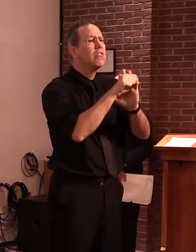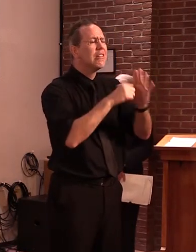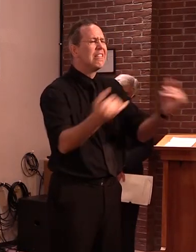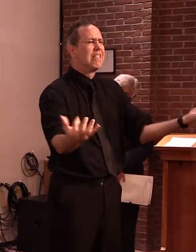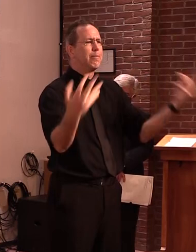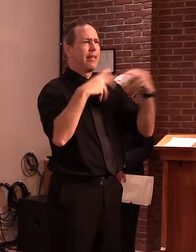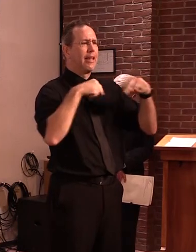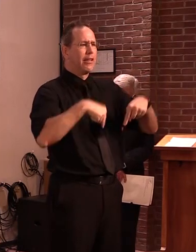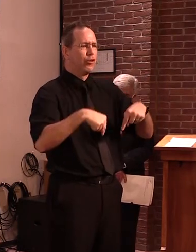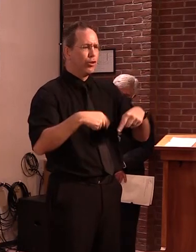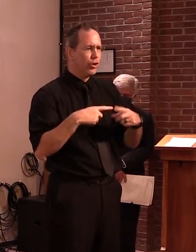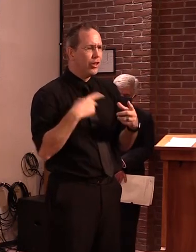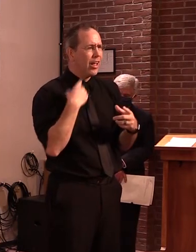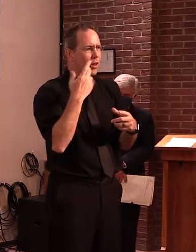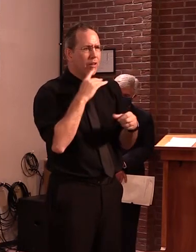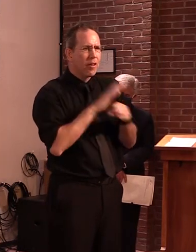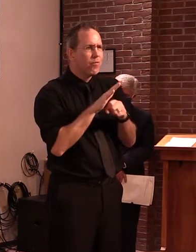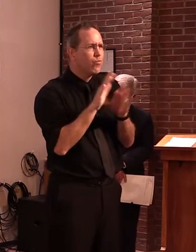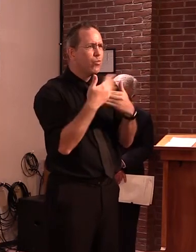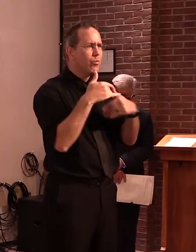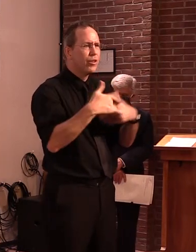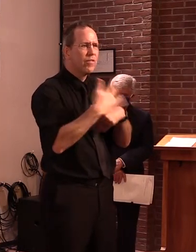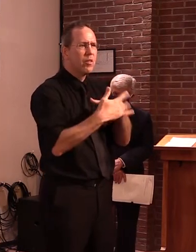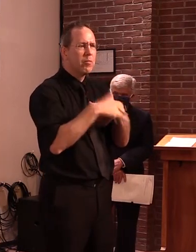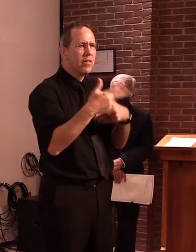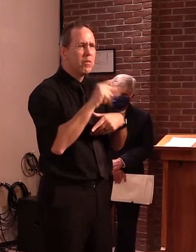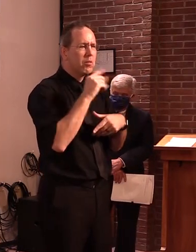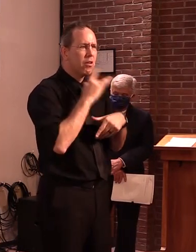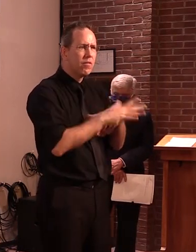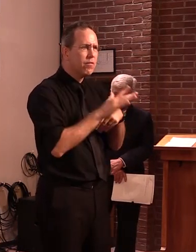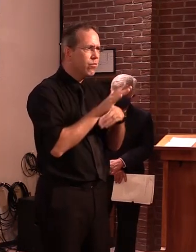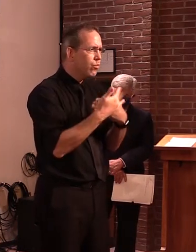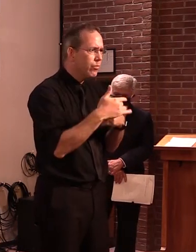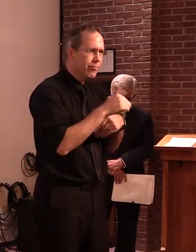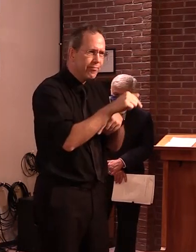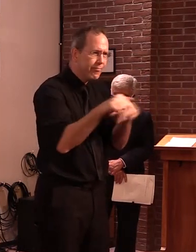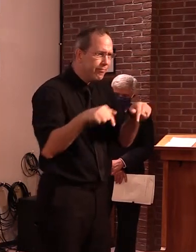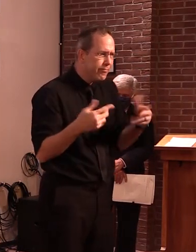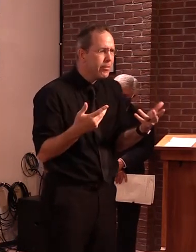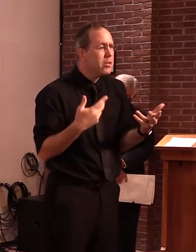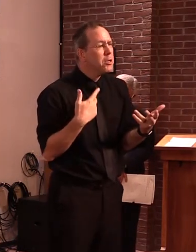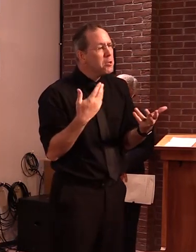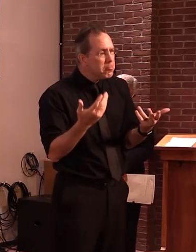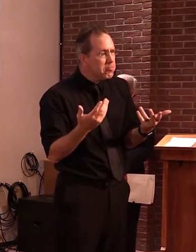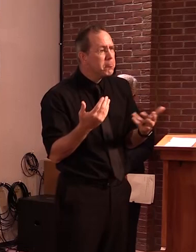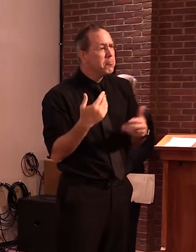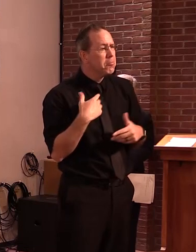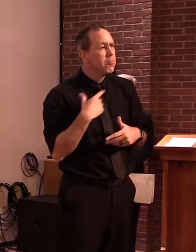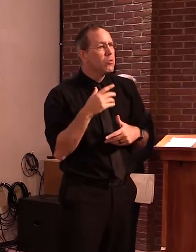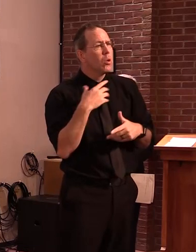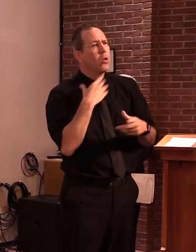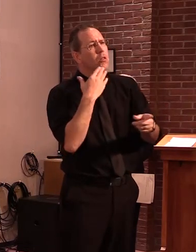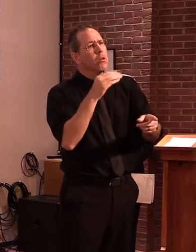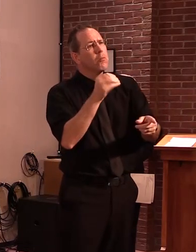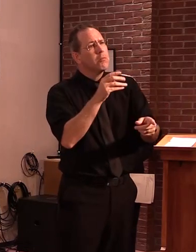have today. So again, I think that they've done a good job thus far,